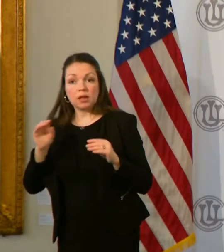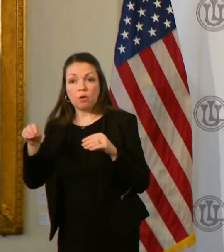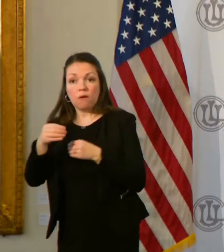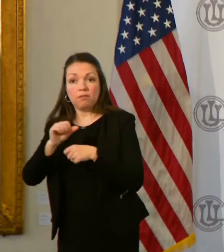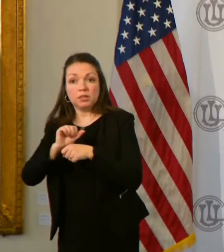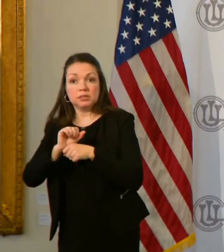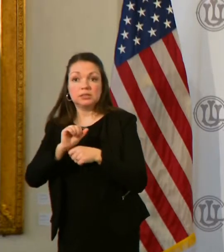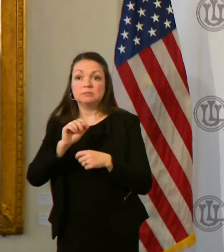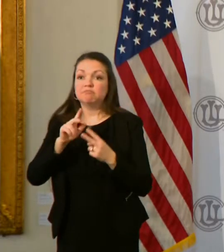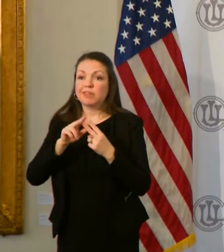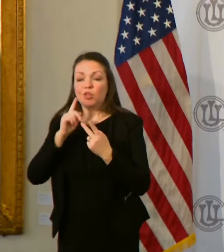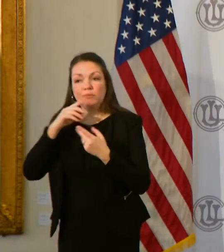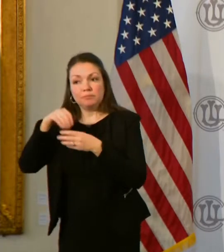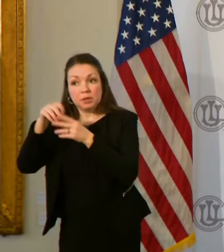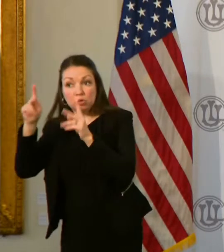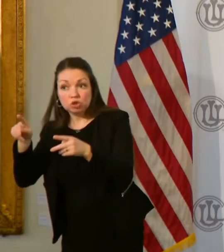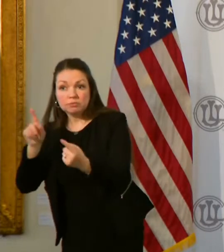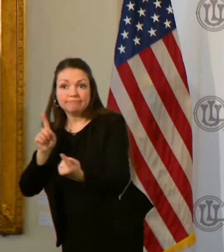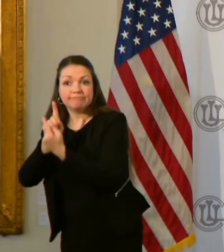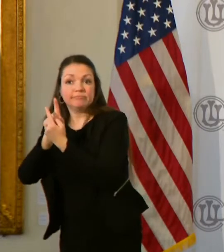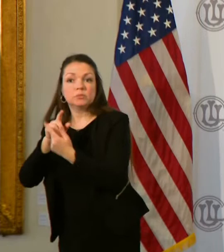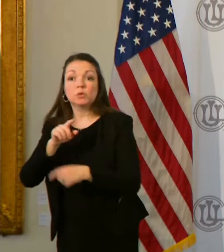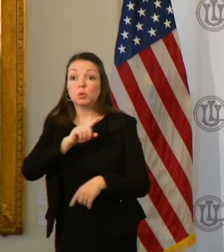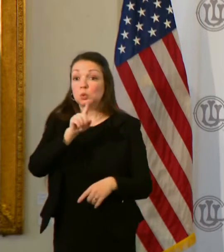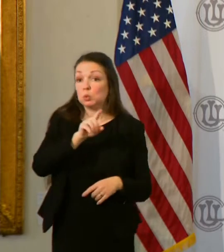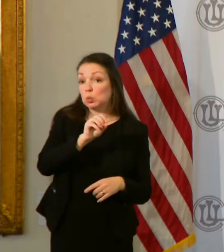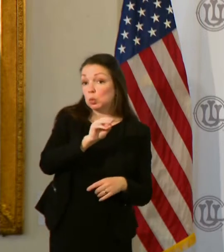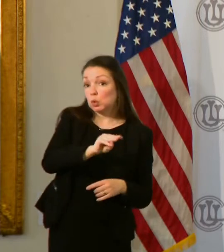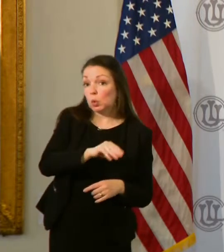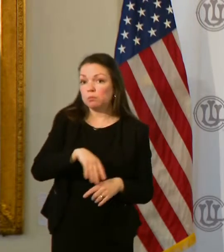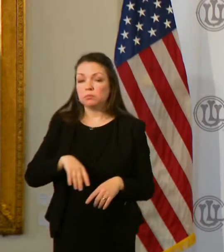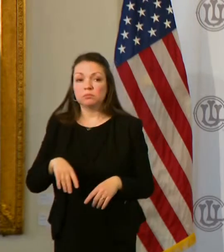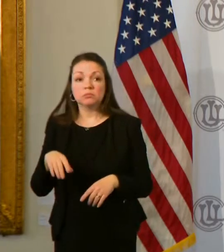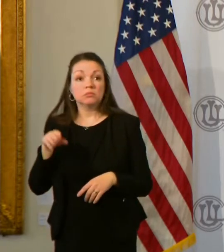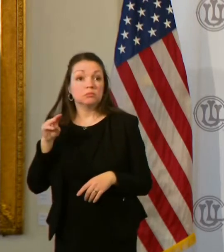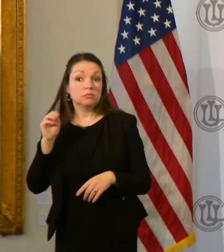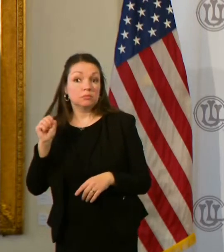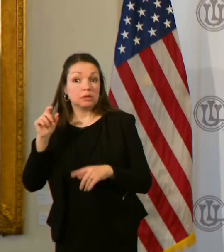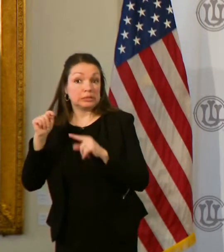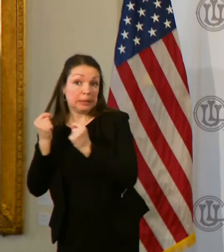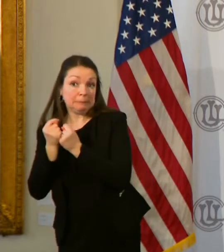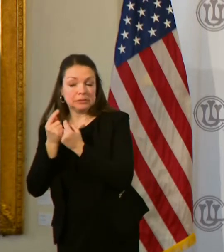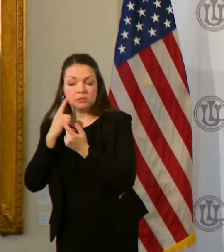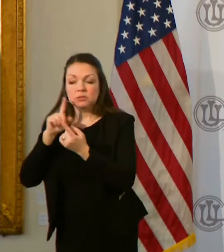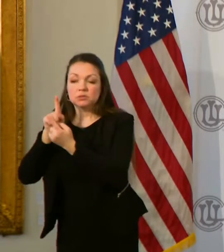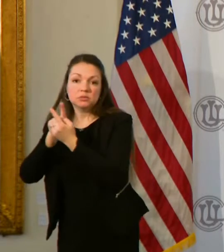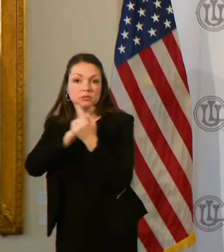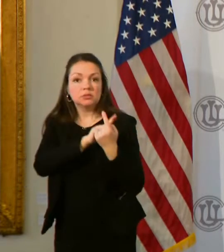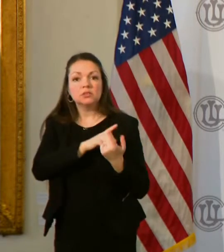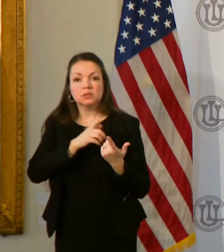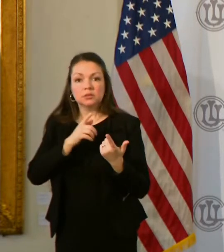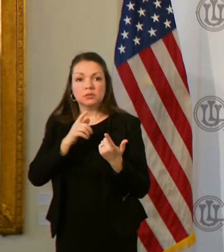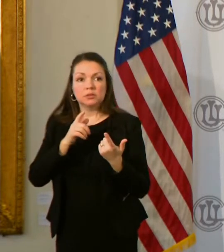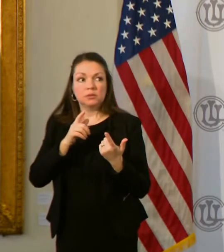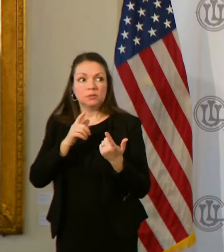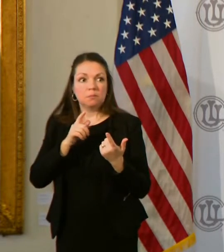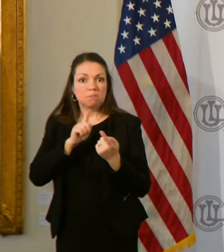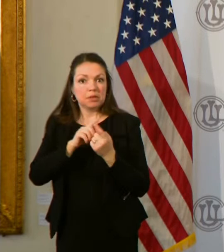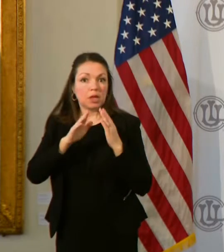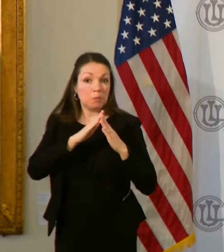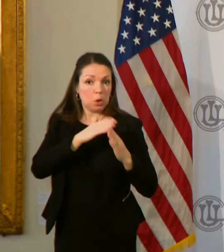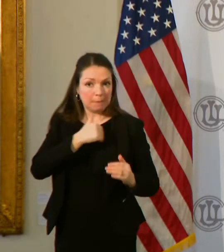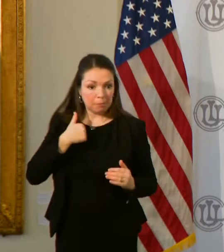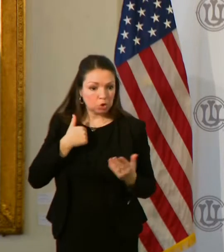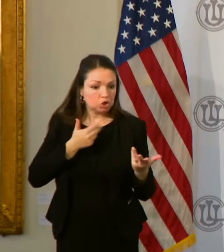or Zoom, or Teams, to meet with community members, to walk them through the data,